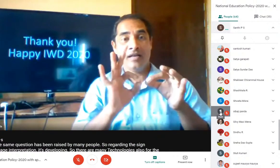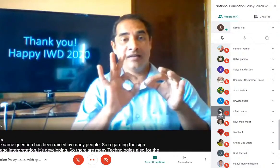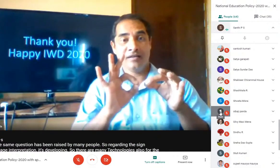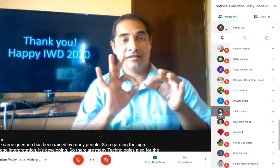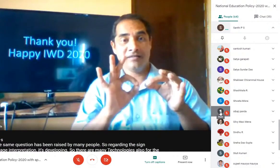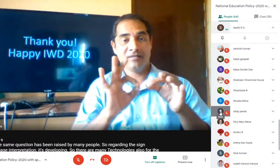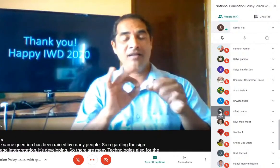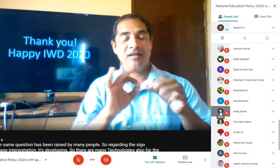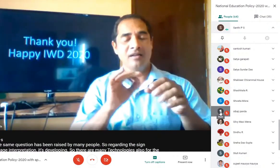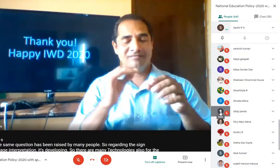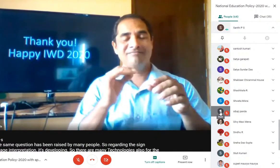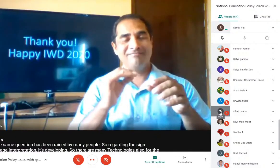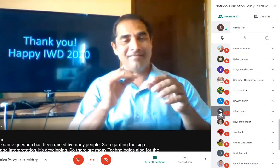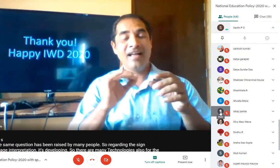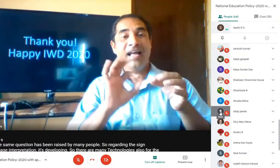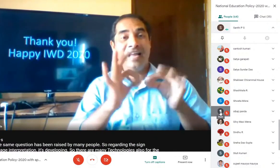But important thing is like human touch.